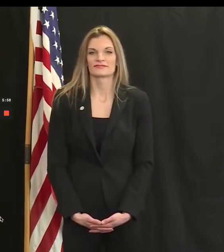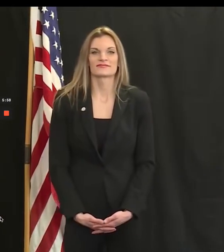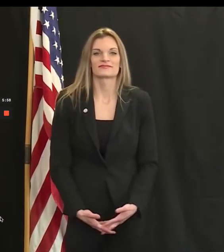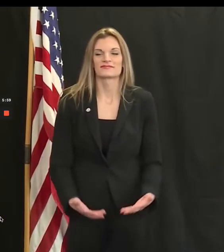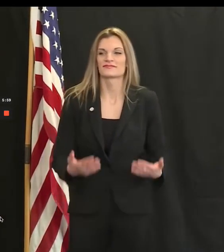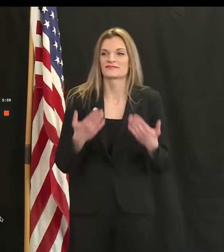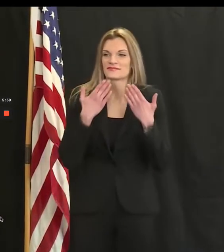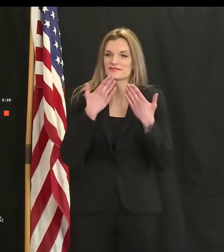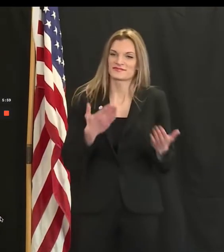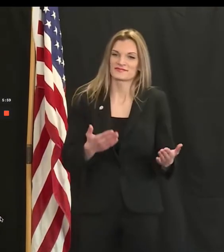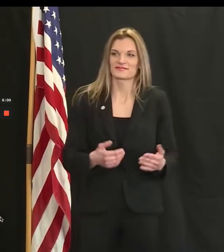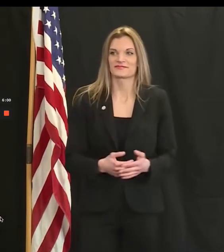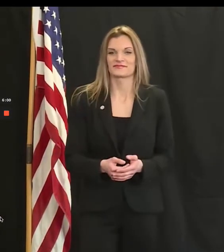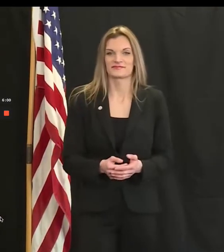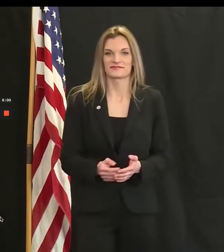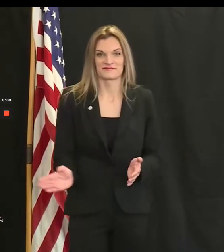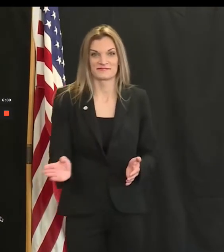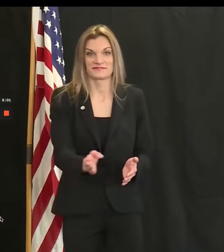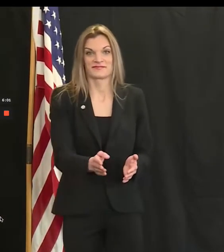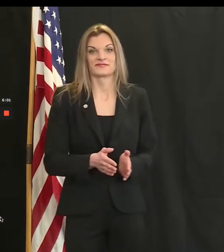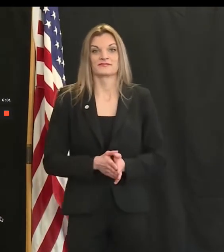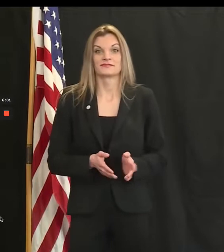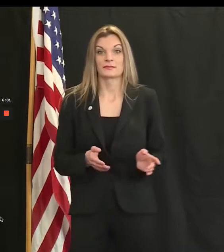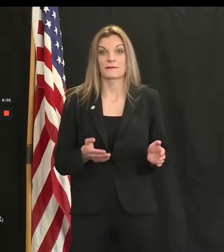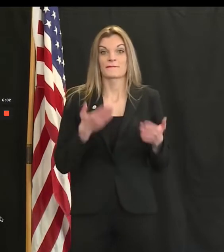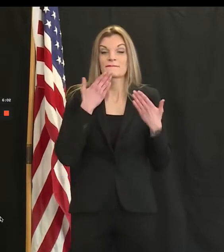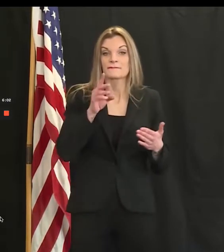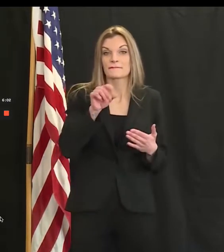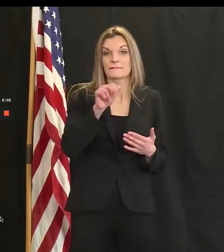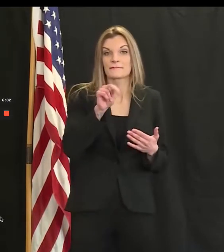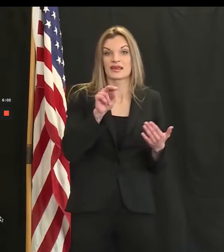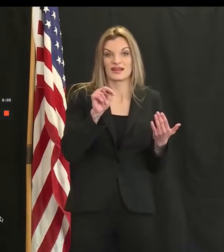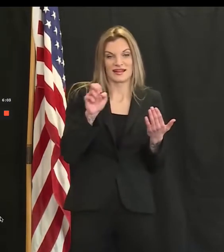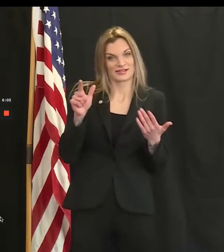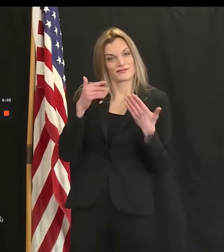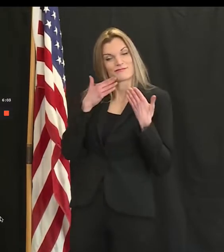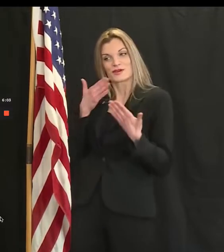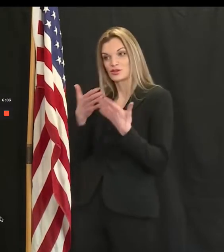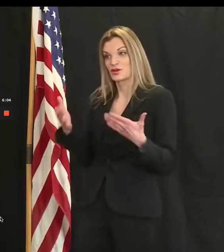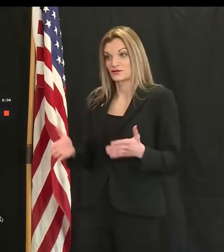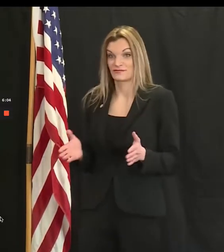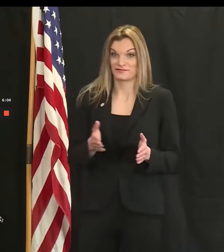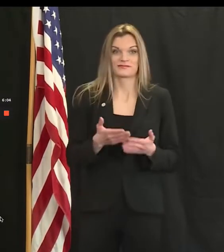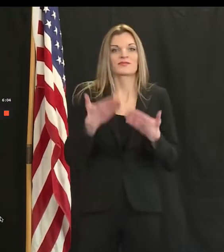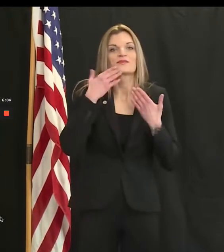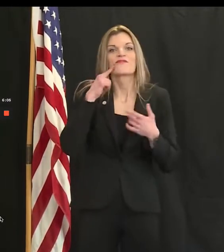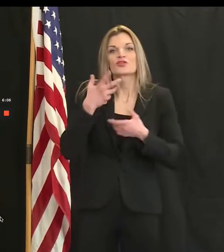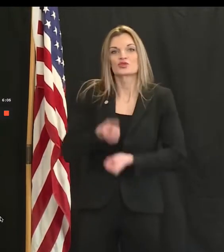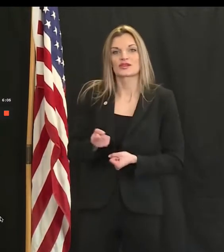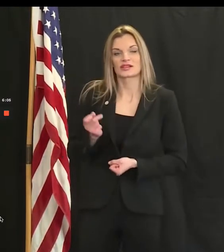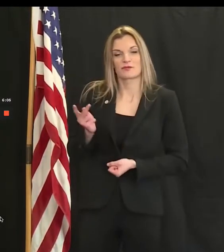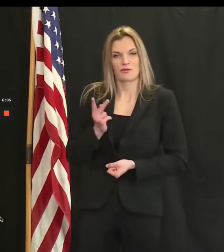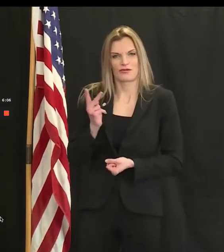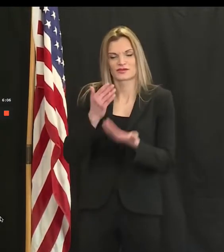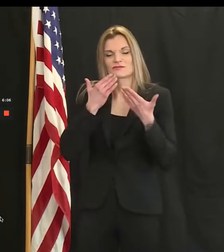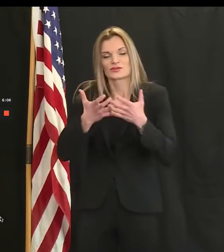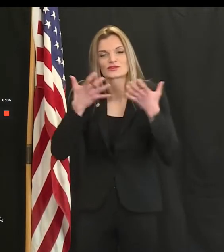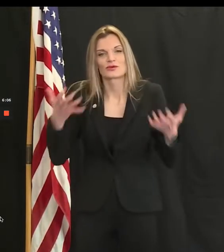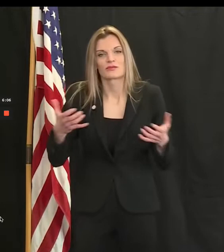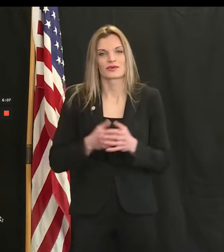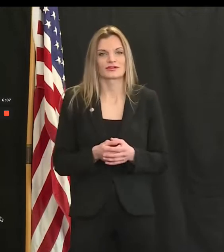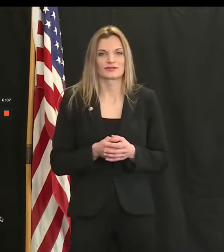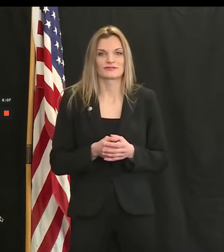Thank you very much, Attorney Dana Nessel, and for placing your trust in Fadwa, myself, and this entire